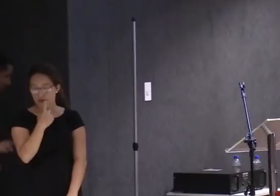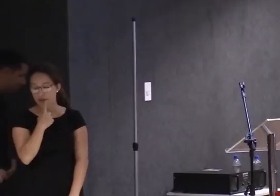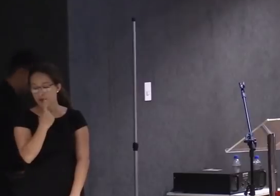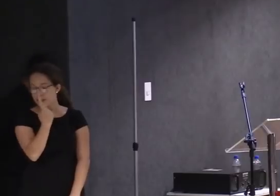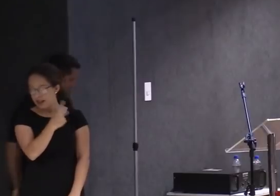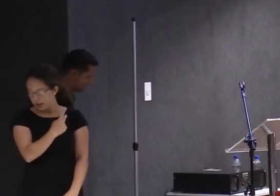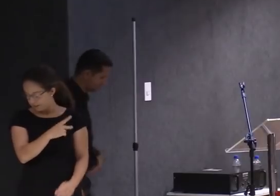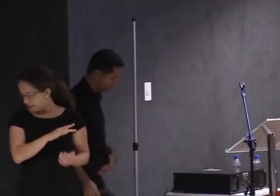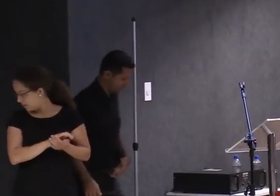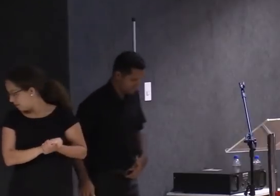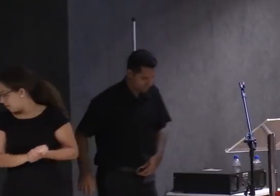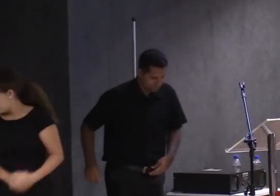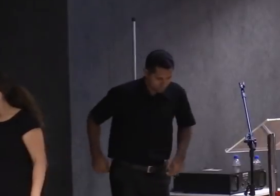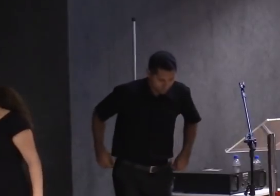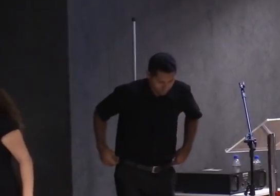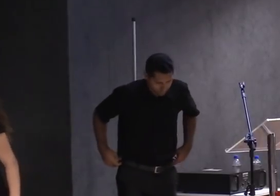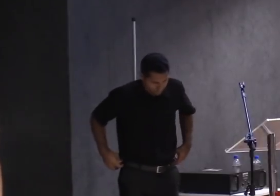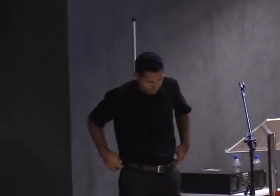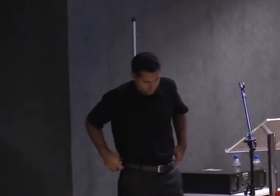o mesmo.